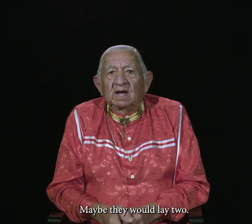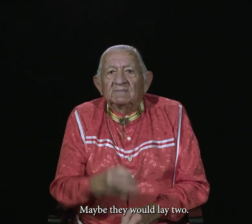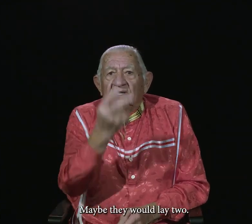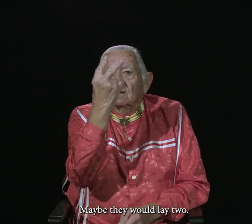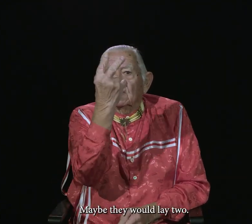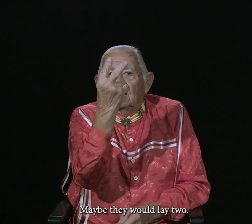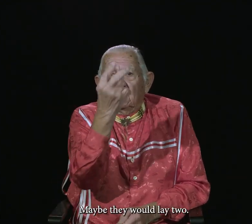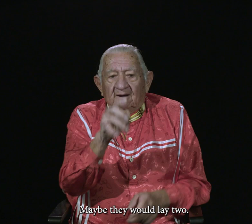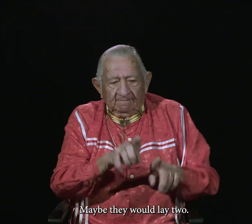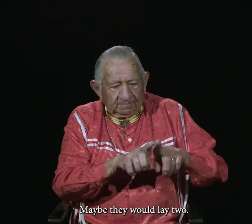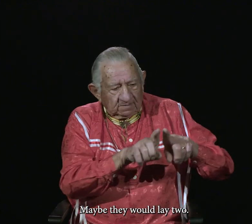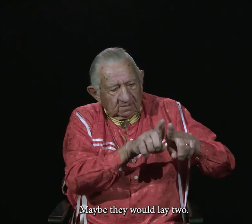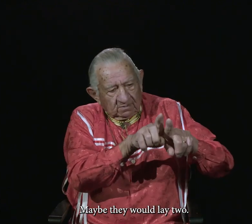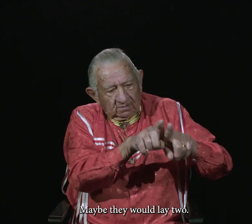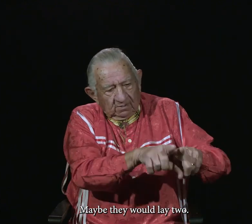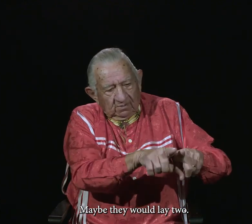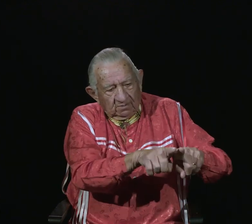Maybe they would lay 2.